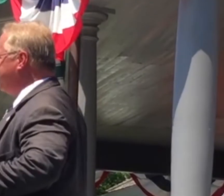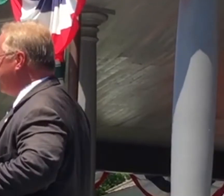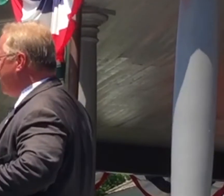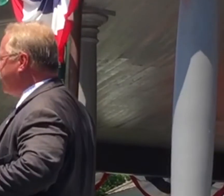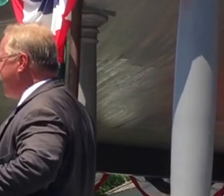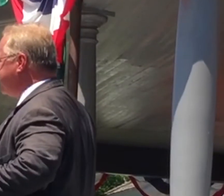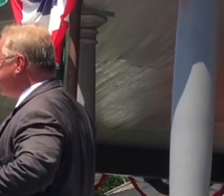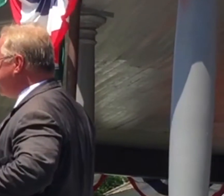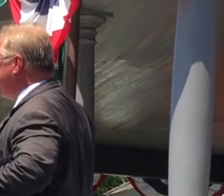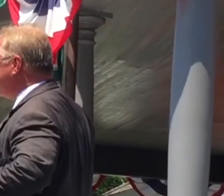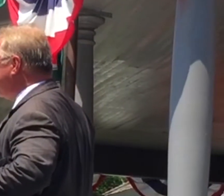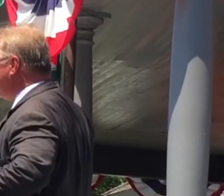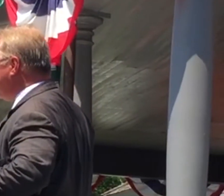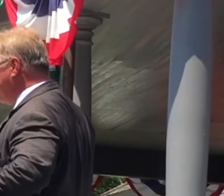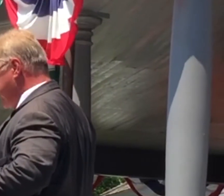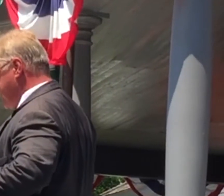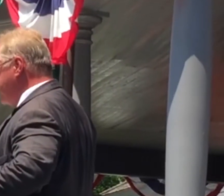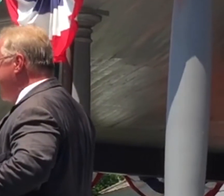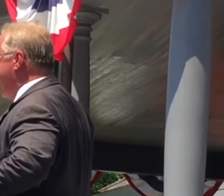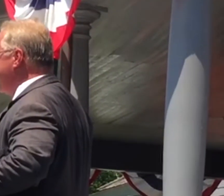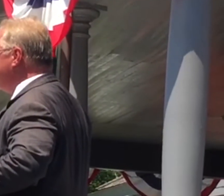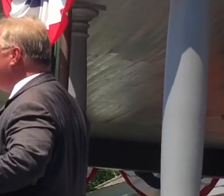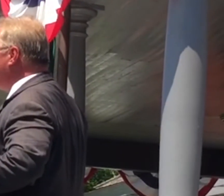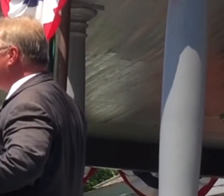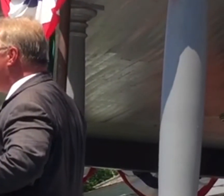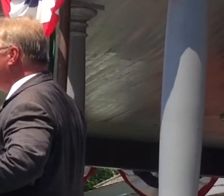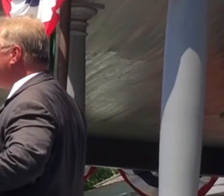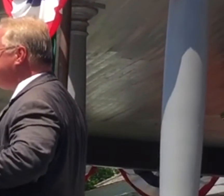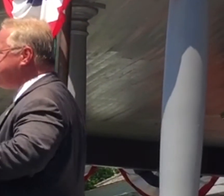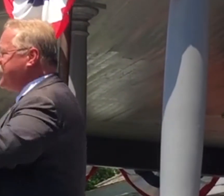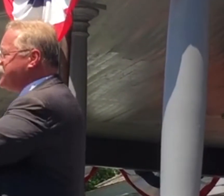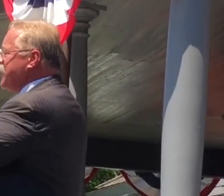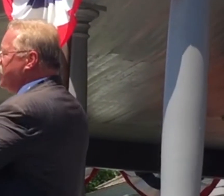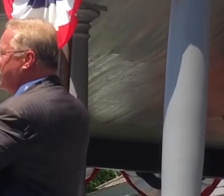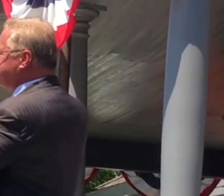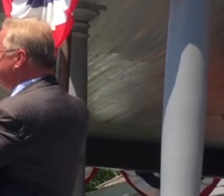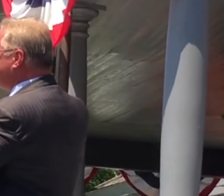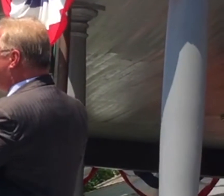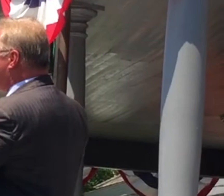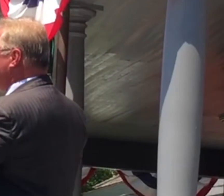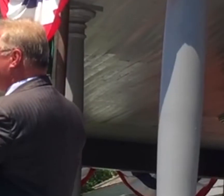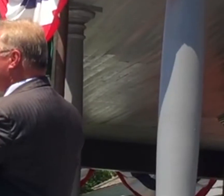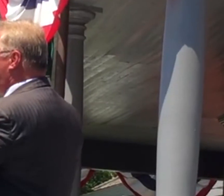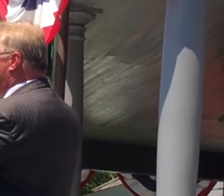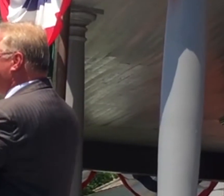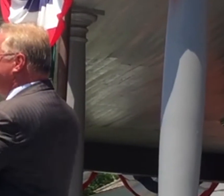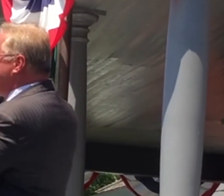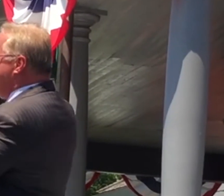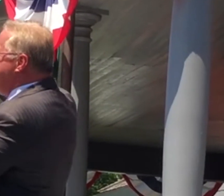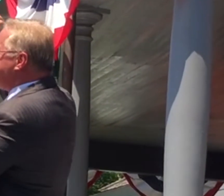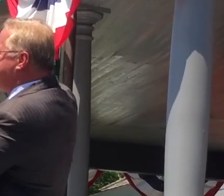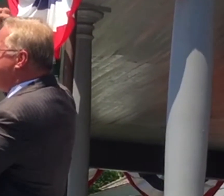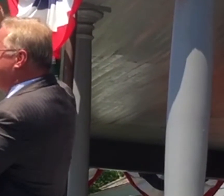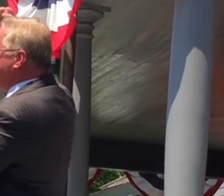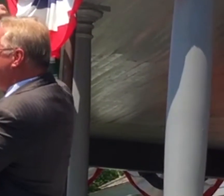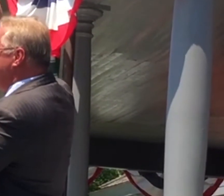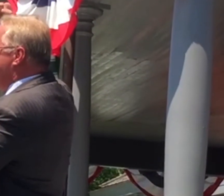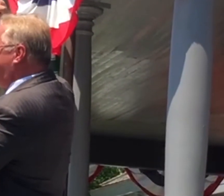Quite humbling for an old politician, I assure you. And if he would have known his history as well as Ms. Shaw, he would have known I was